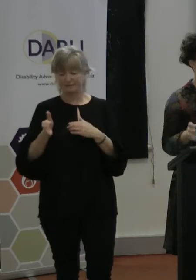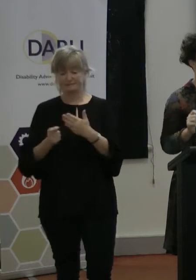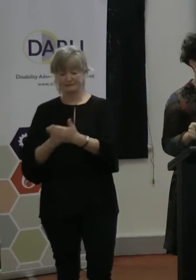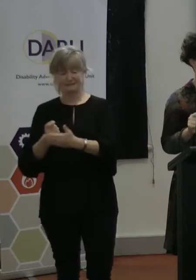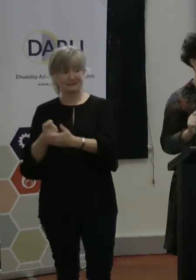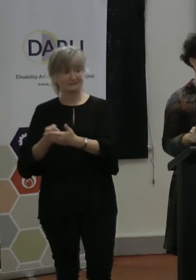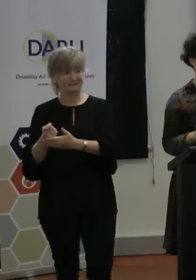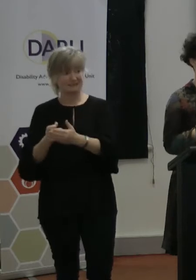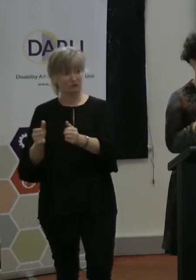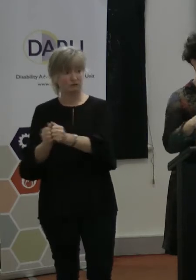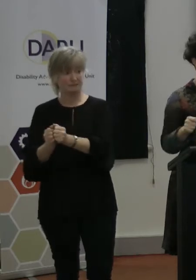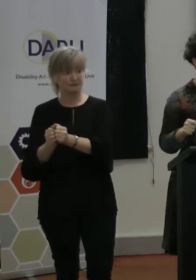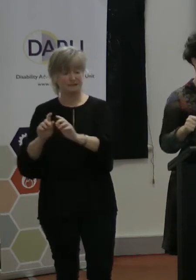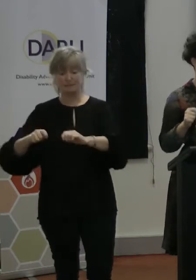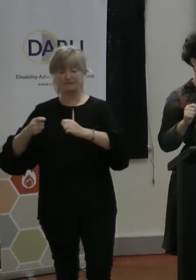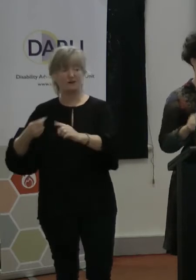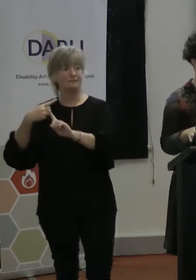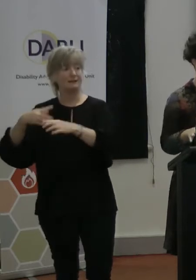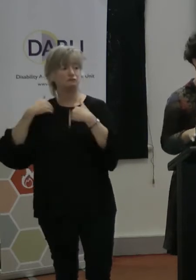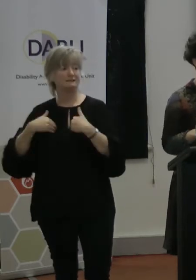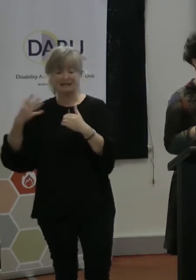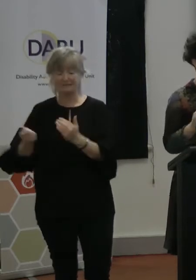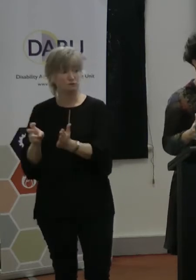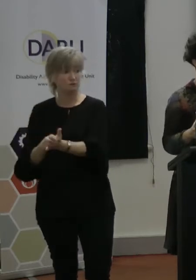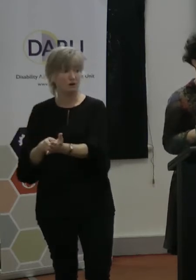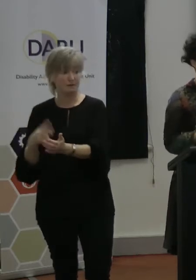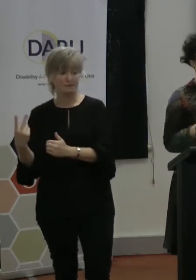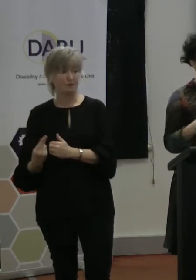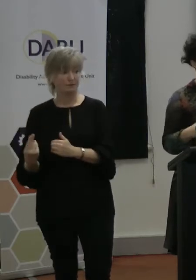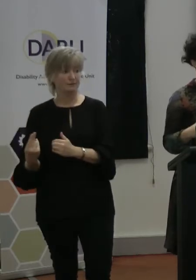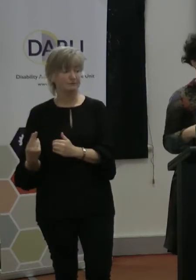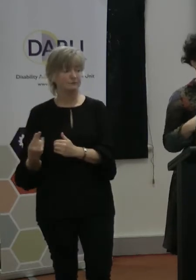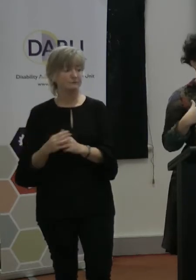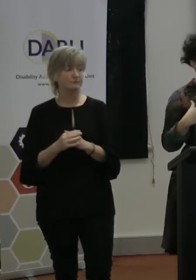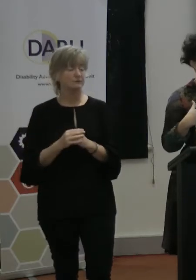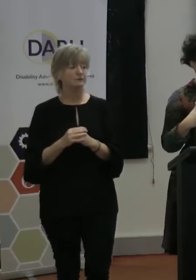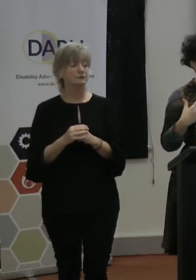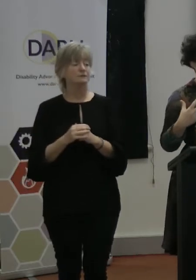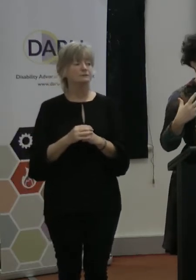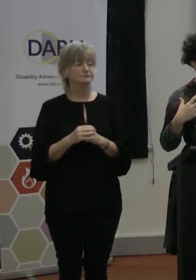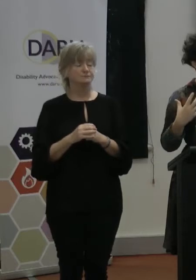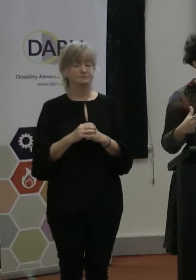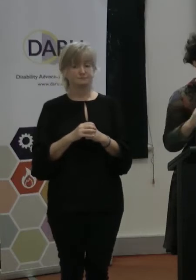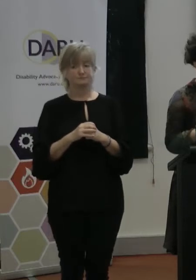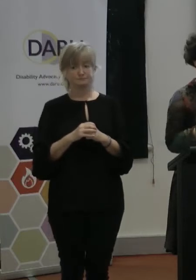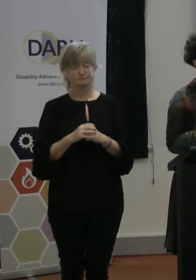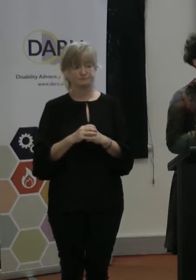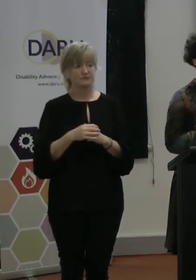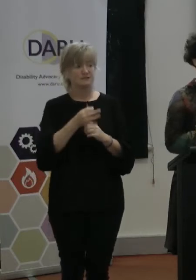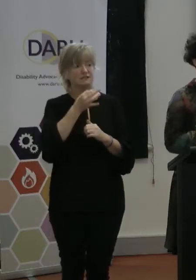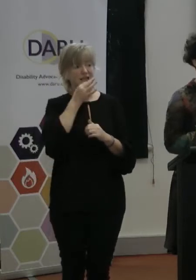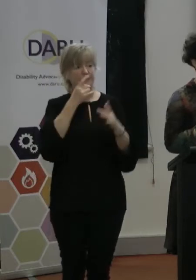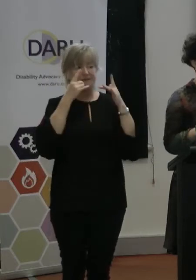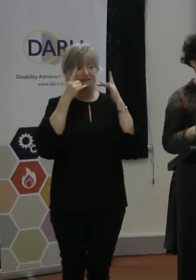the resident has to be able to sign the contract. So there is kind of a test, it's not built into